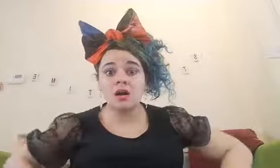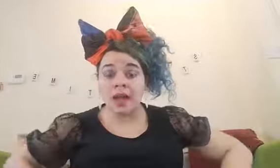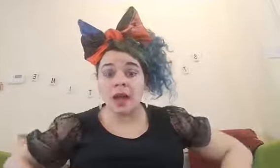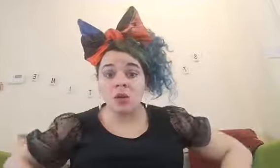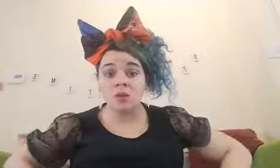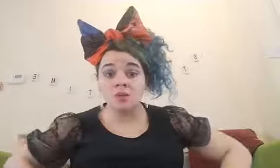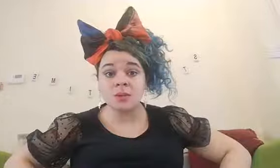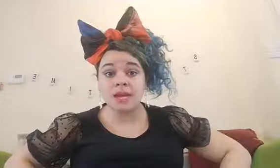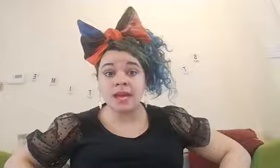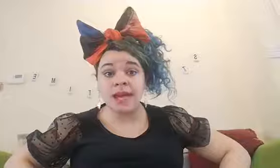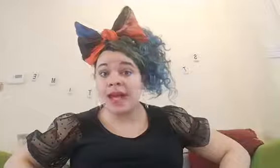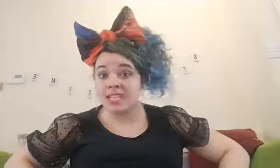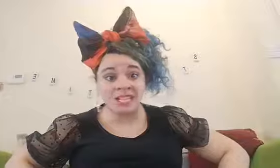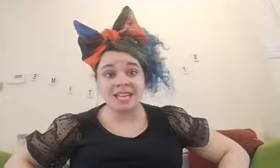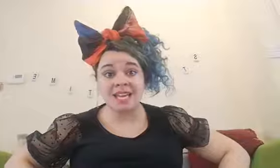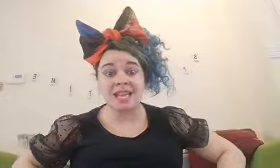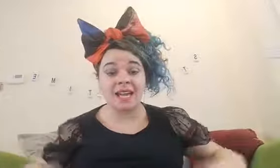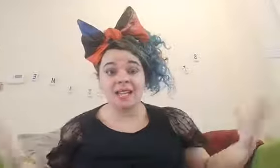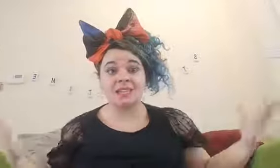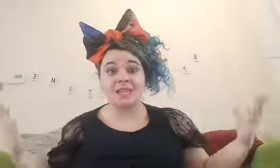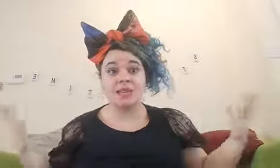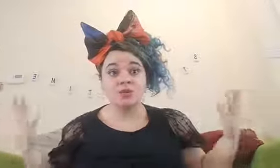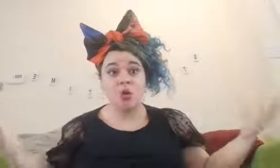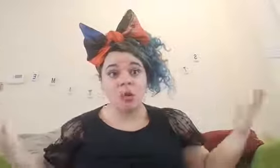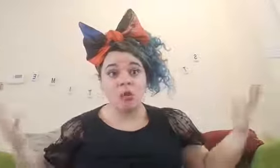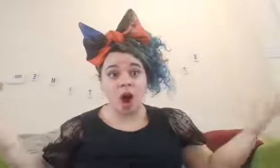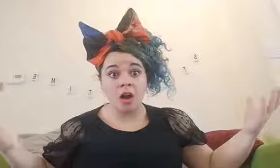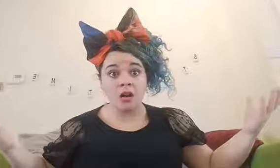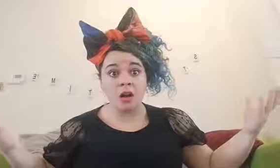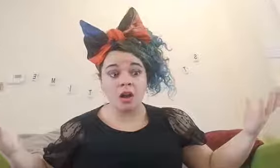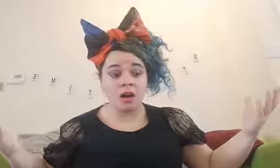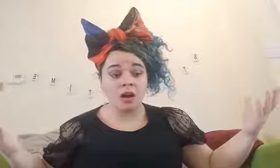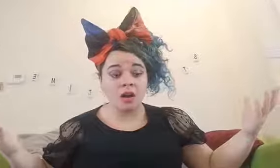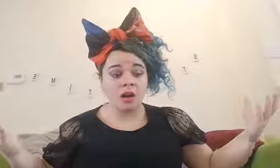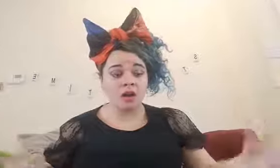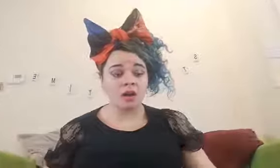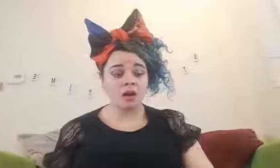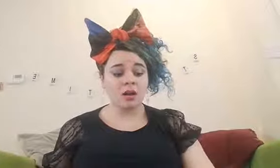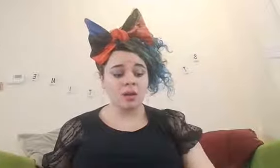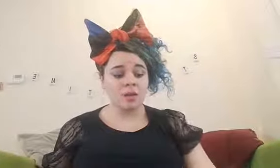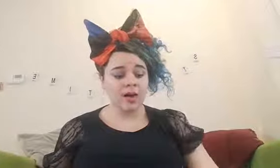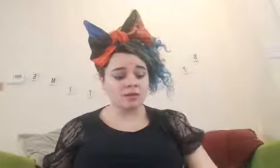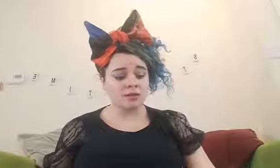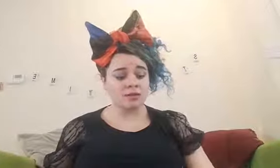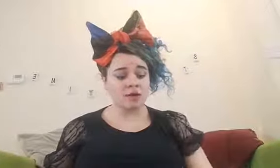Yeah, all the sweet cake and the jelly cake, Andy. It was all gone. And when